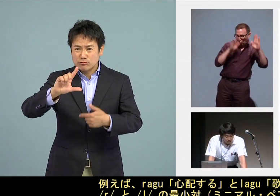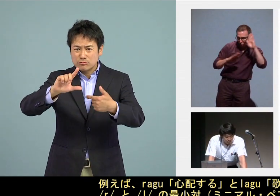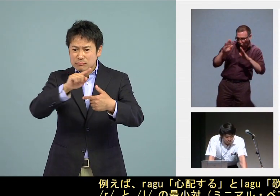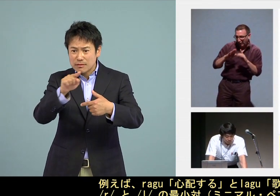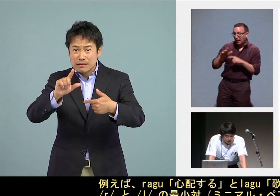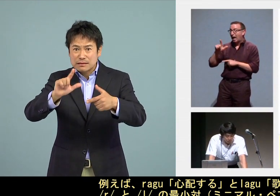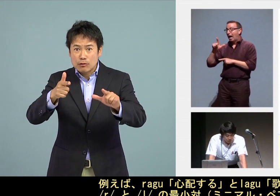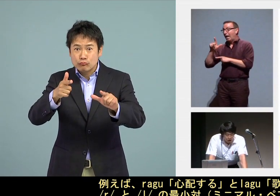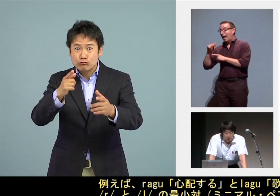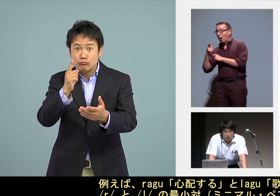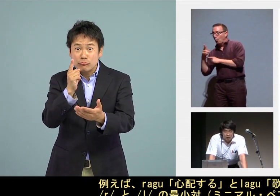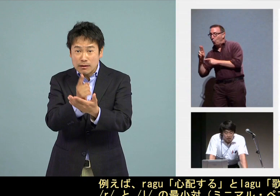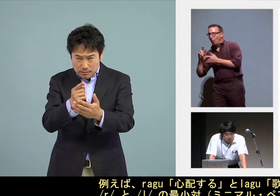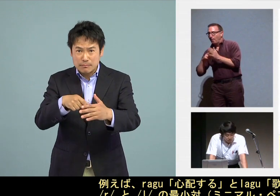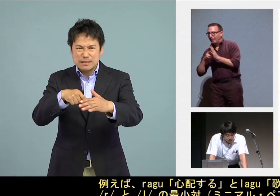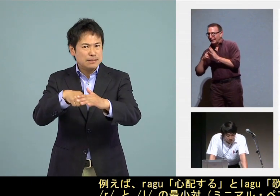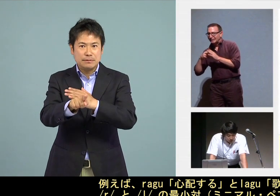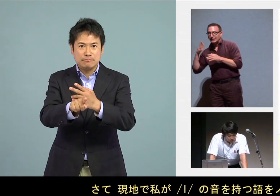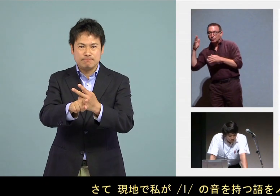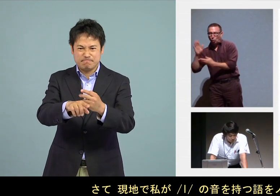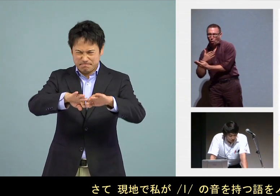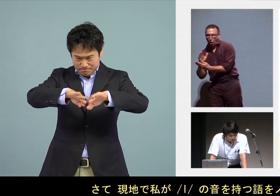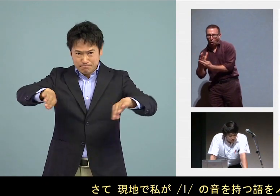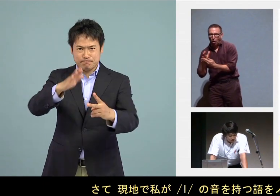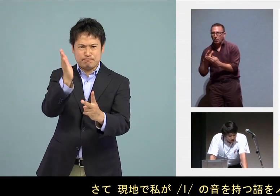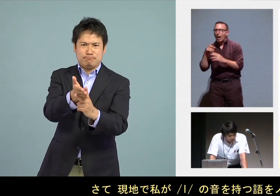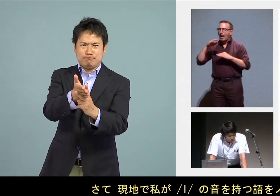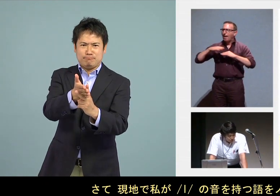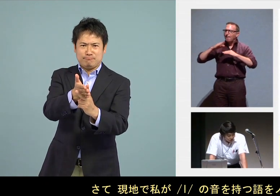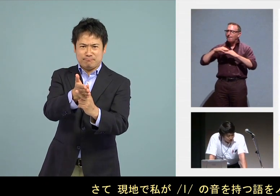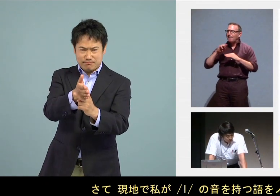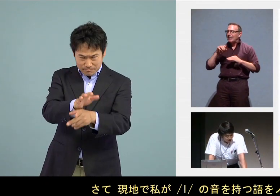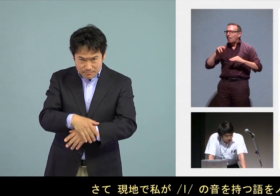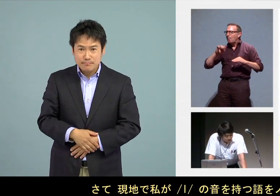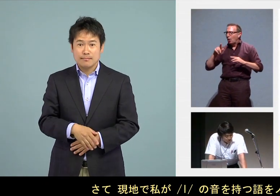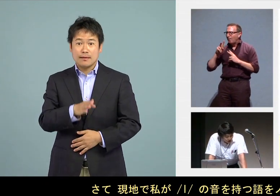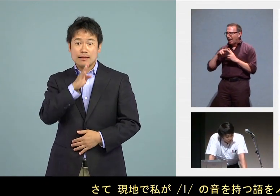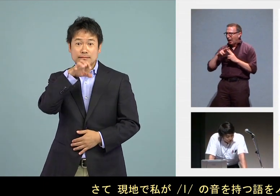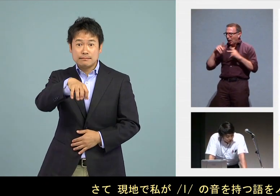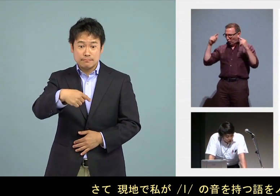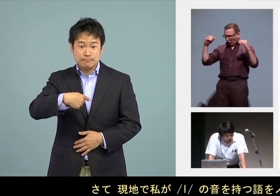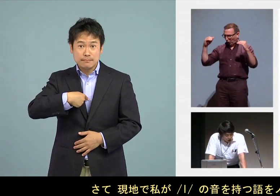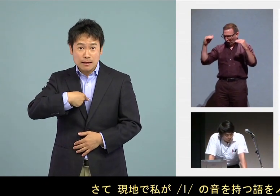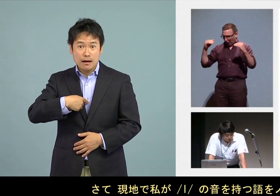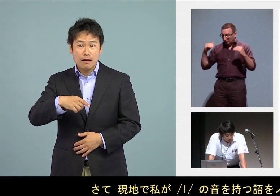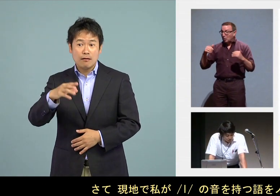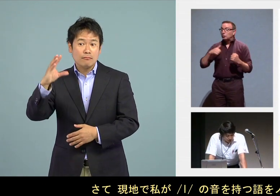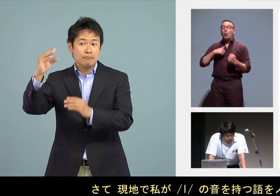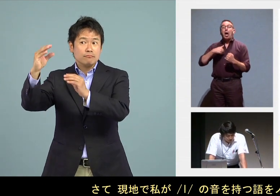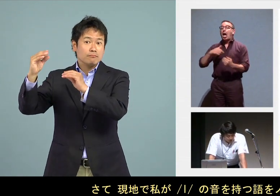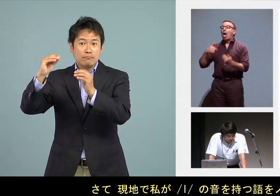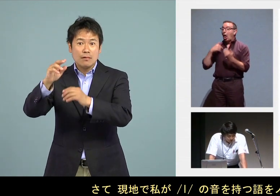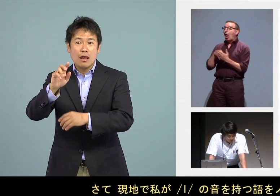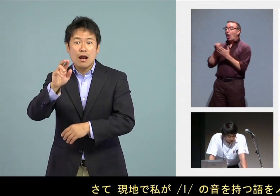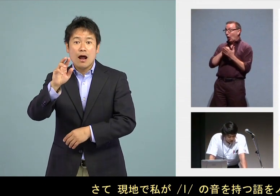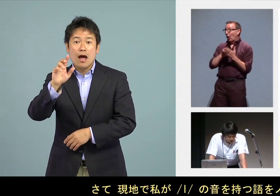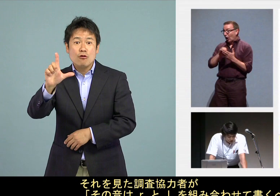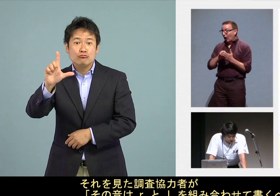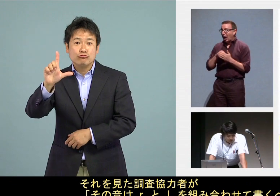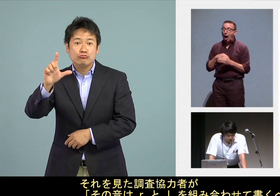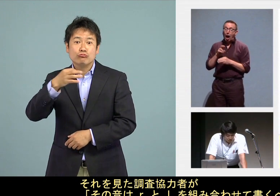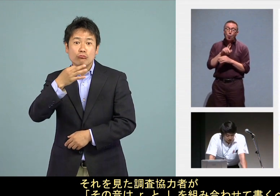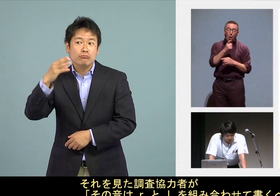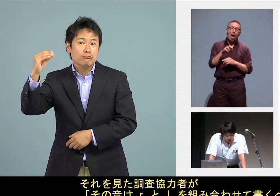minimal pairs between R and L. When I wrote down words having L sound, one of my